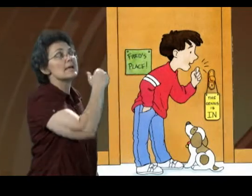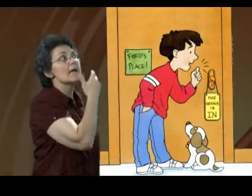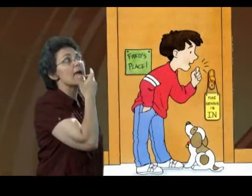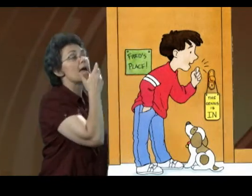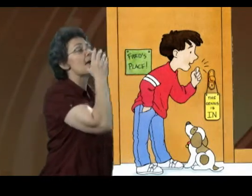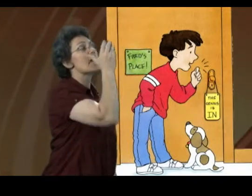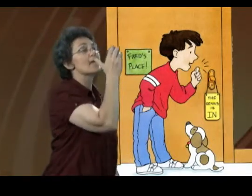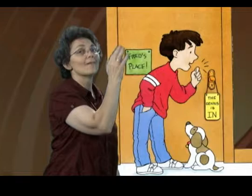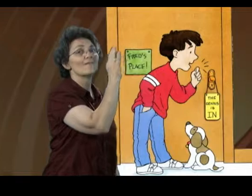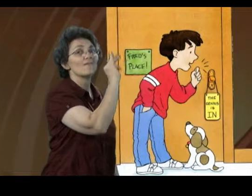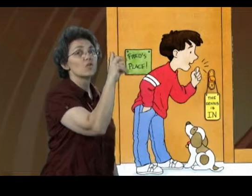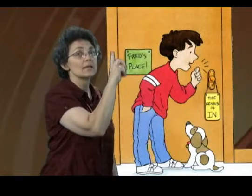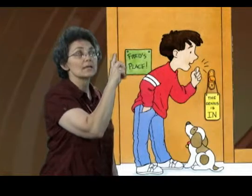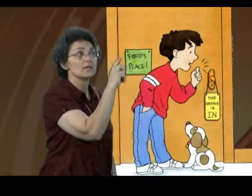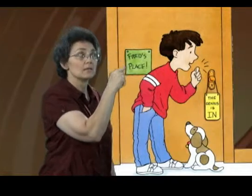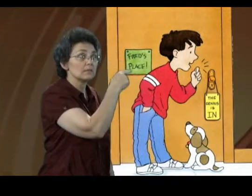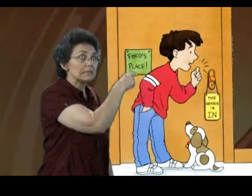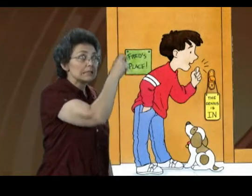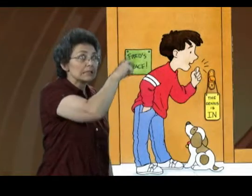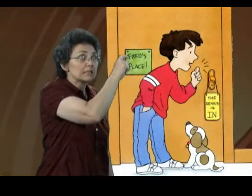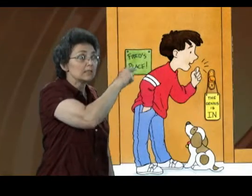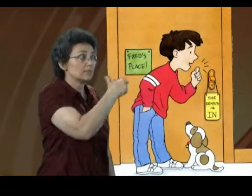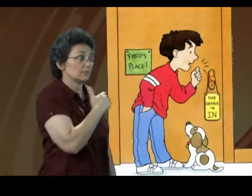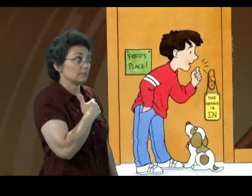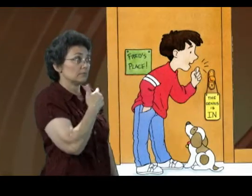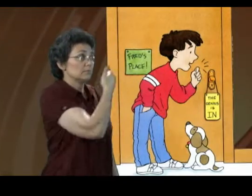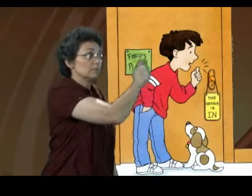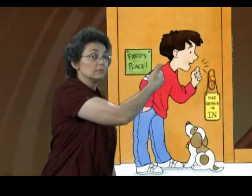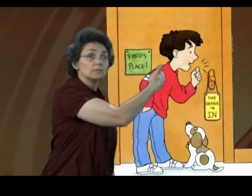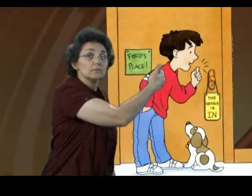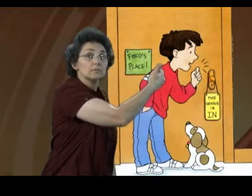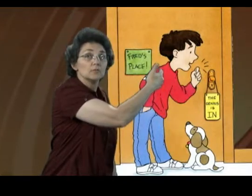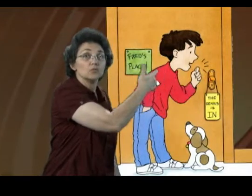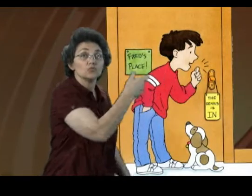"Hey, Fred," he called. "It's your turn to walk the dog."